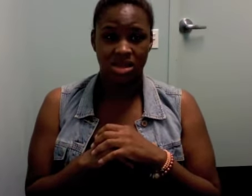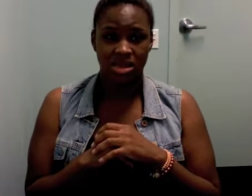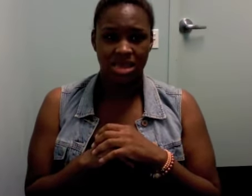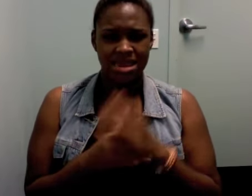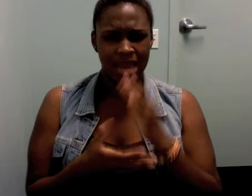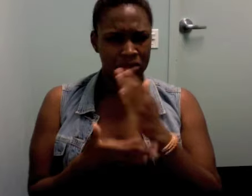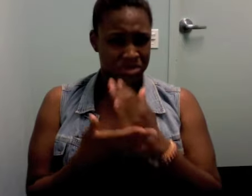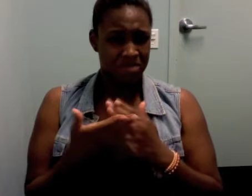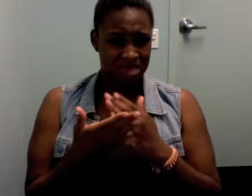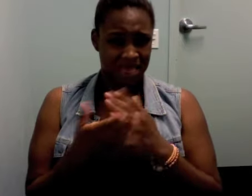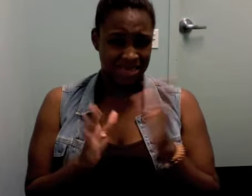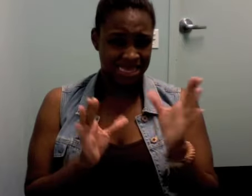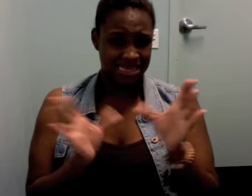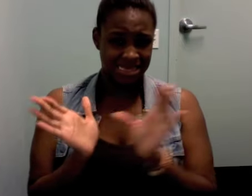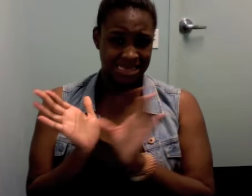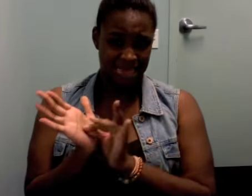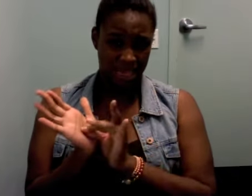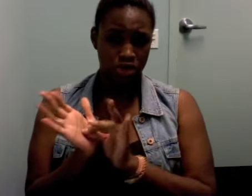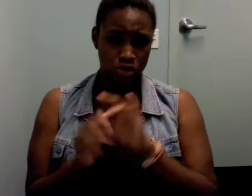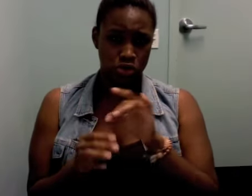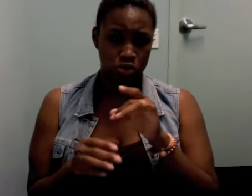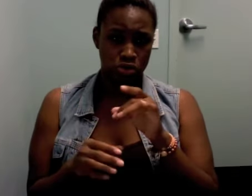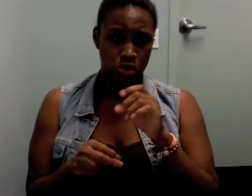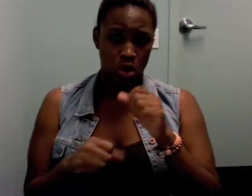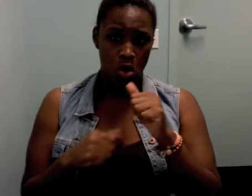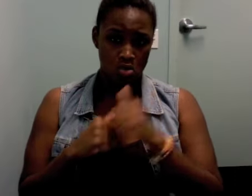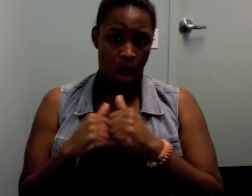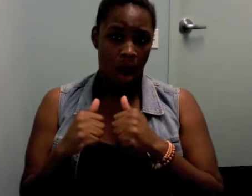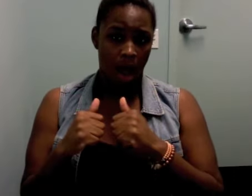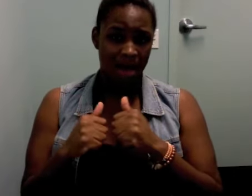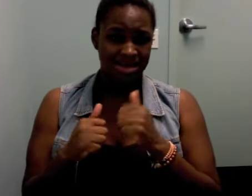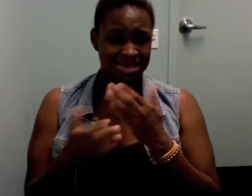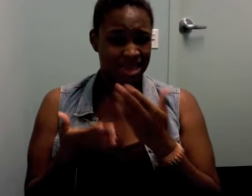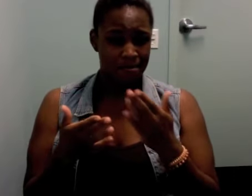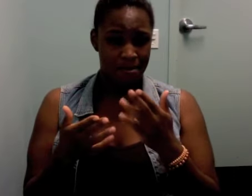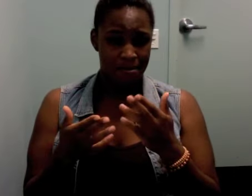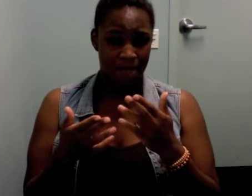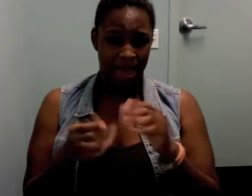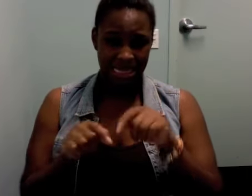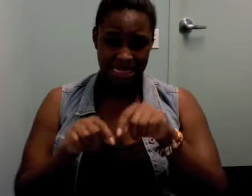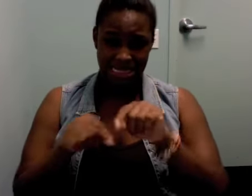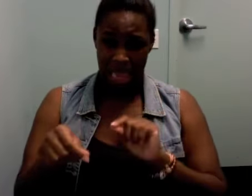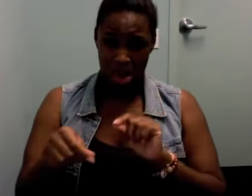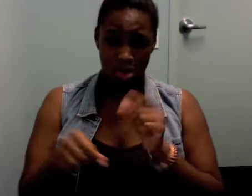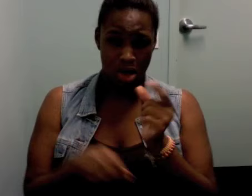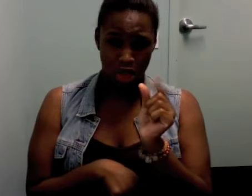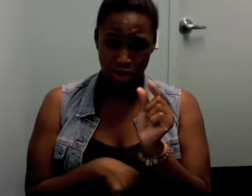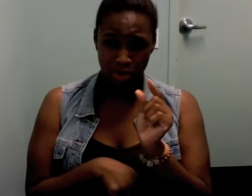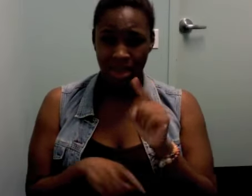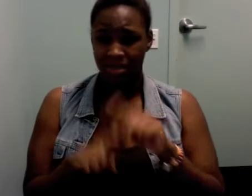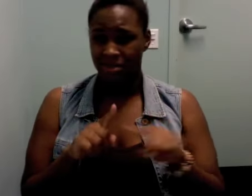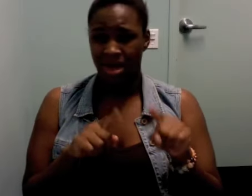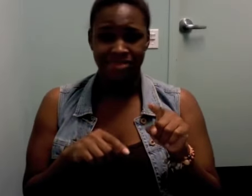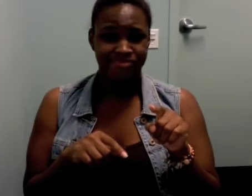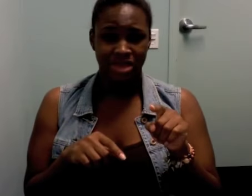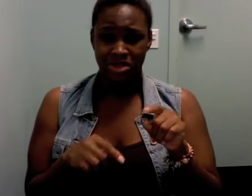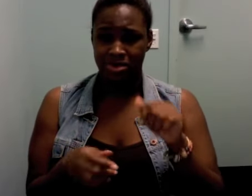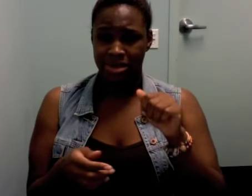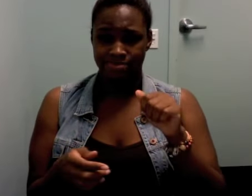stick on rocks, so they'll stick and maybe even tear a little bit, but you can pound them out with a rock and put some duct tape and shoe glue on them, and away you